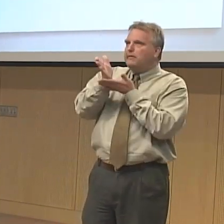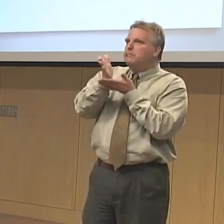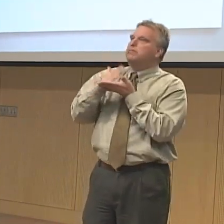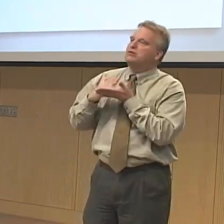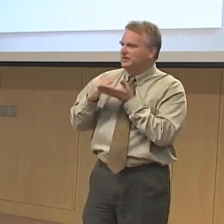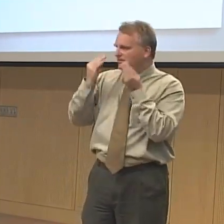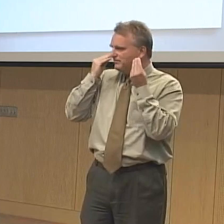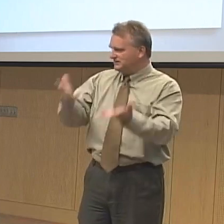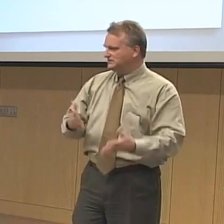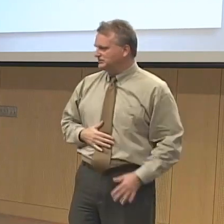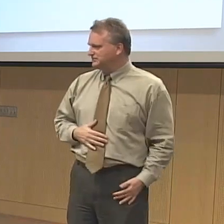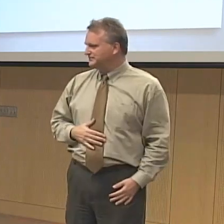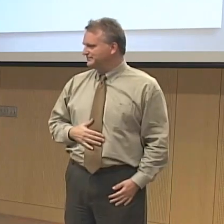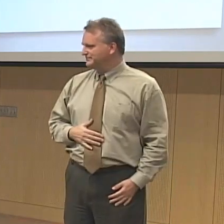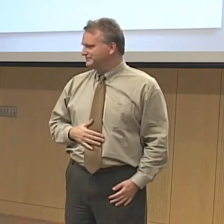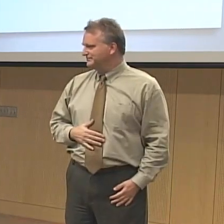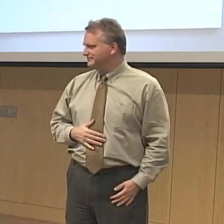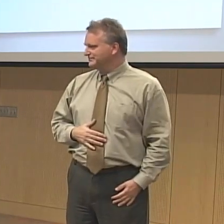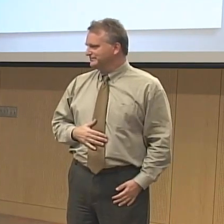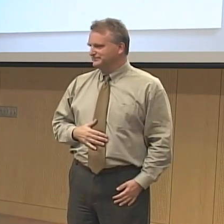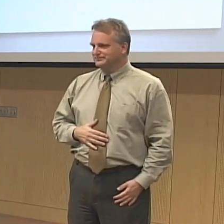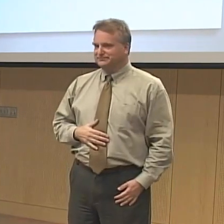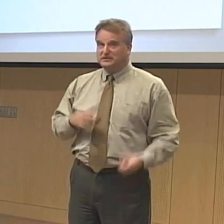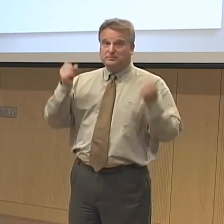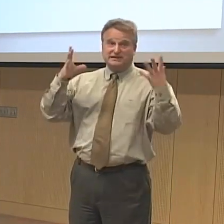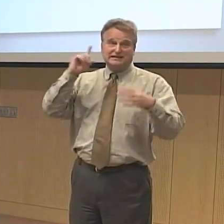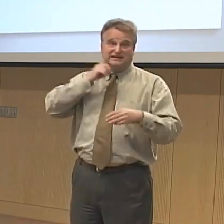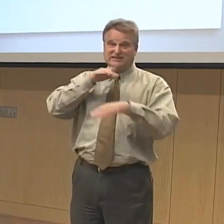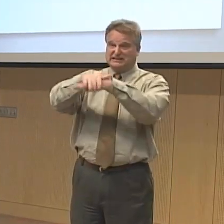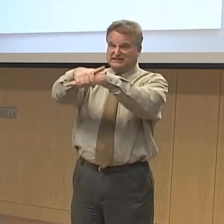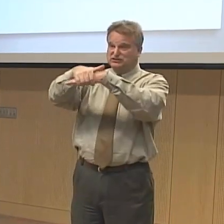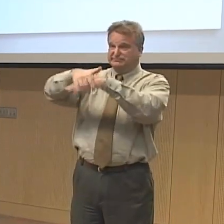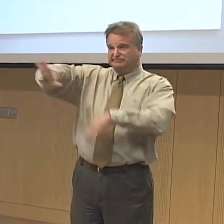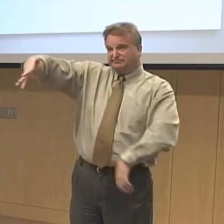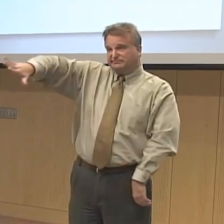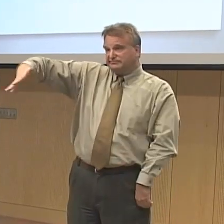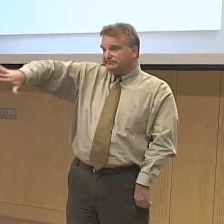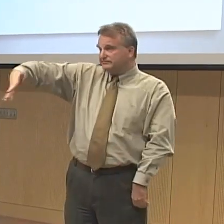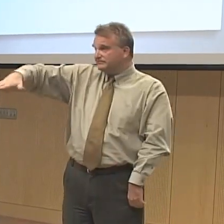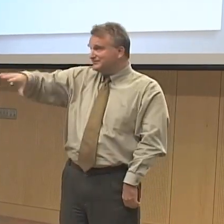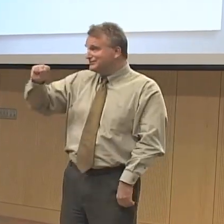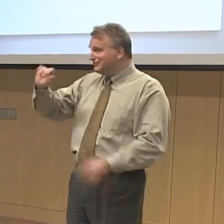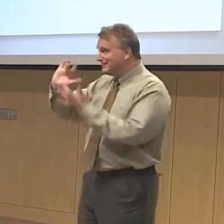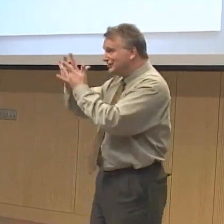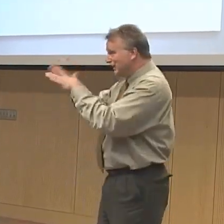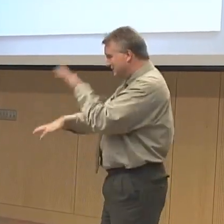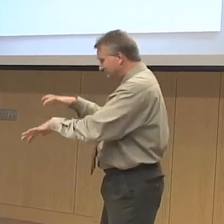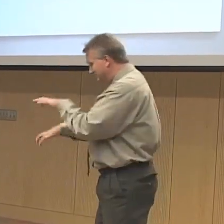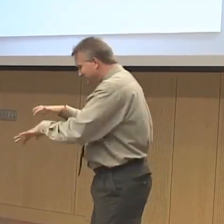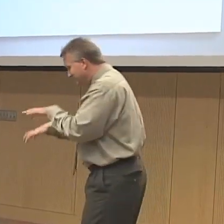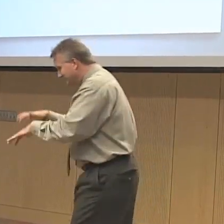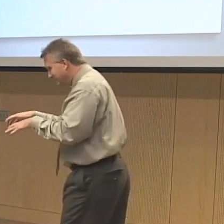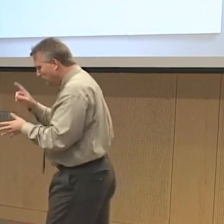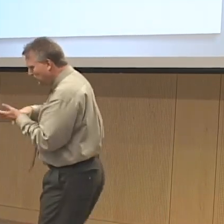With hearing aids, you get partial information. And many deaf people's English fluency is limited.